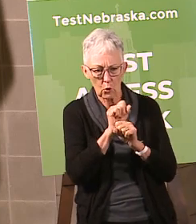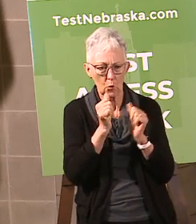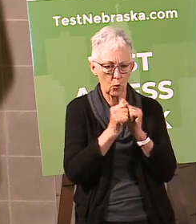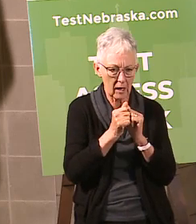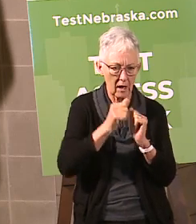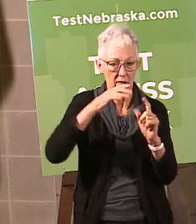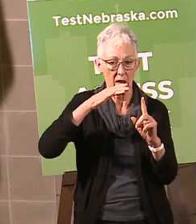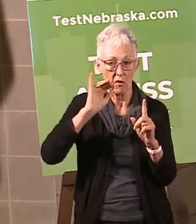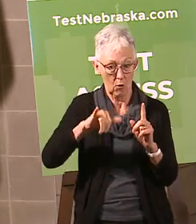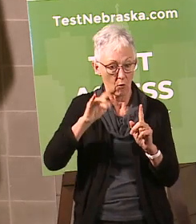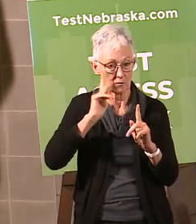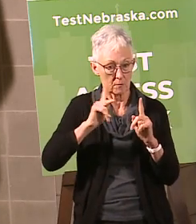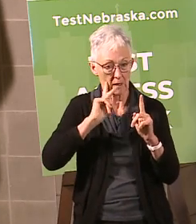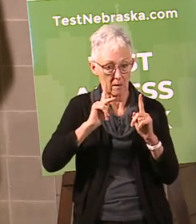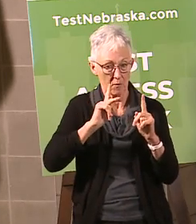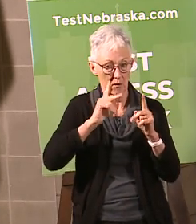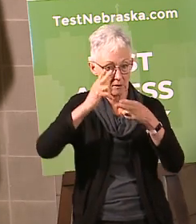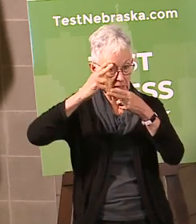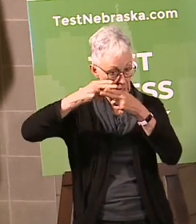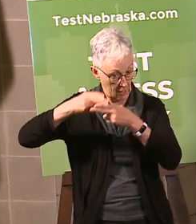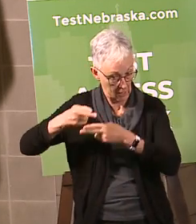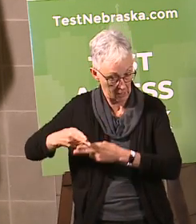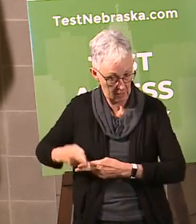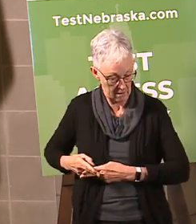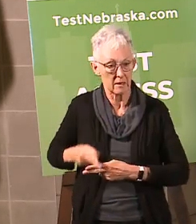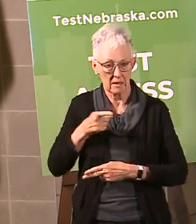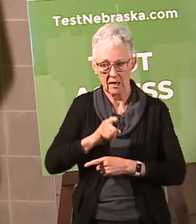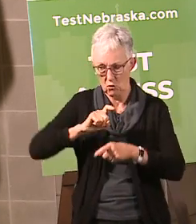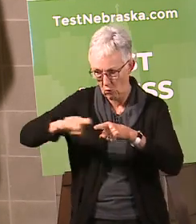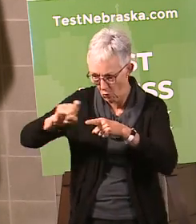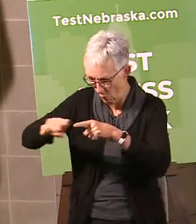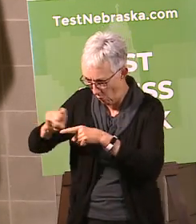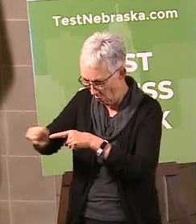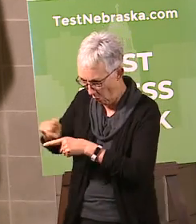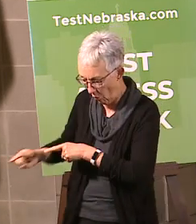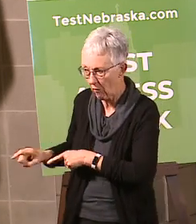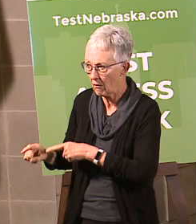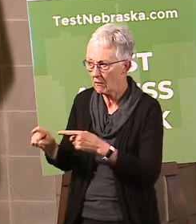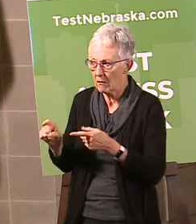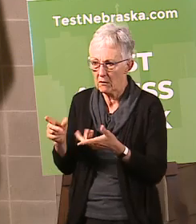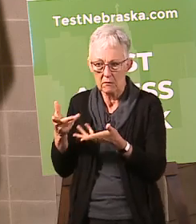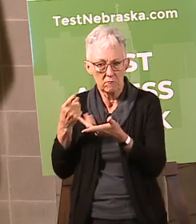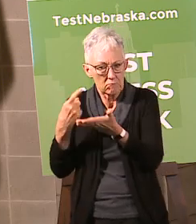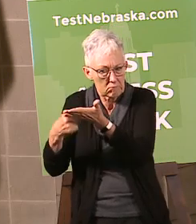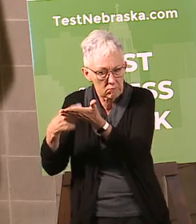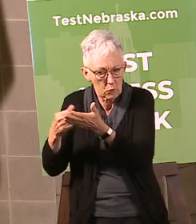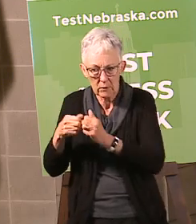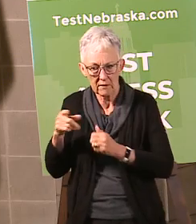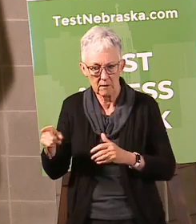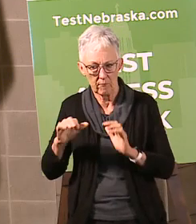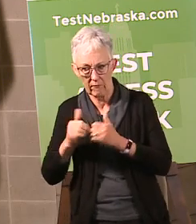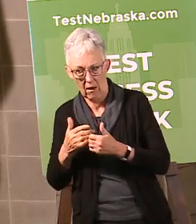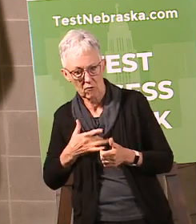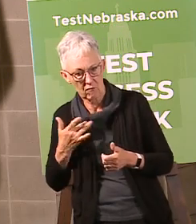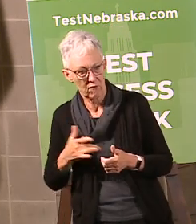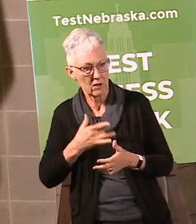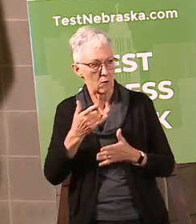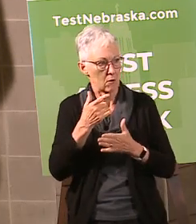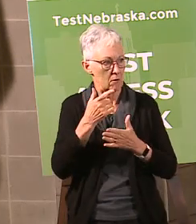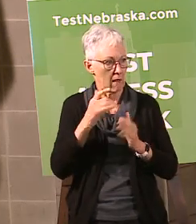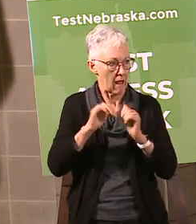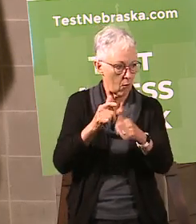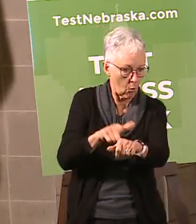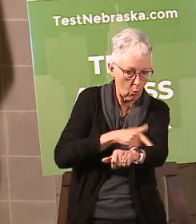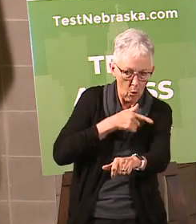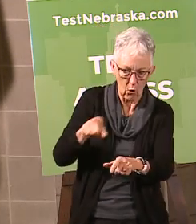showing symptoms and they've been exposed to somebody, then they would get a test. And so, for example, that's what we did,